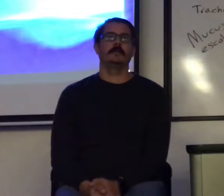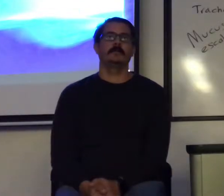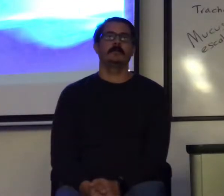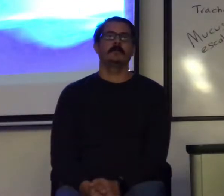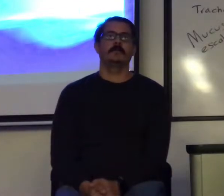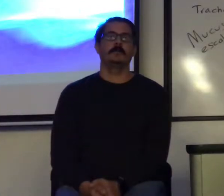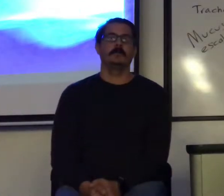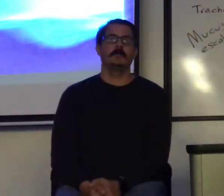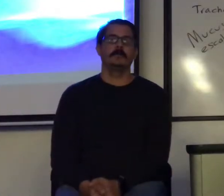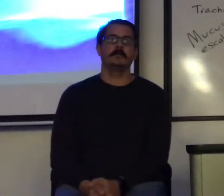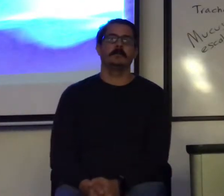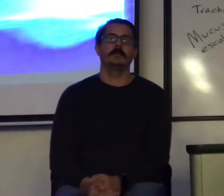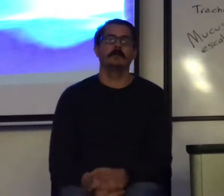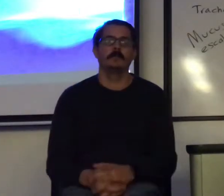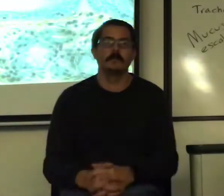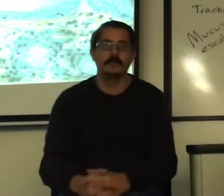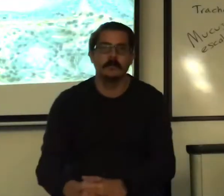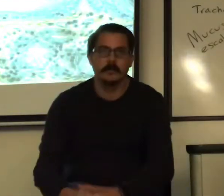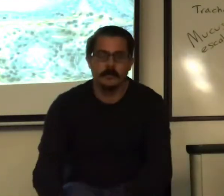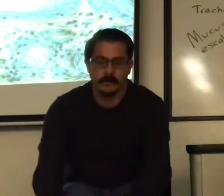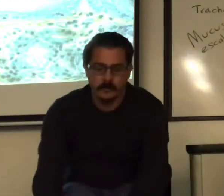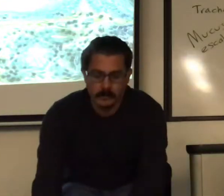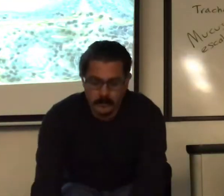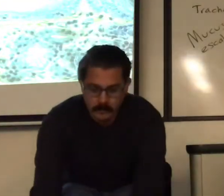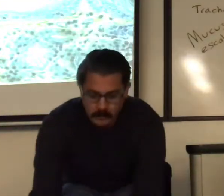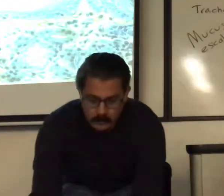Okay, so back to this.